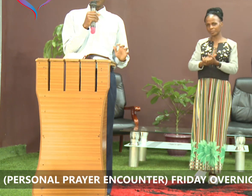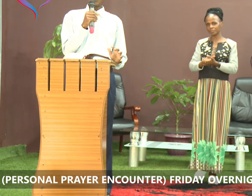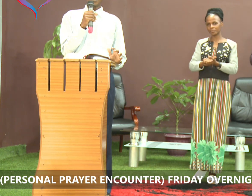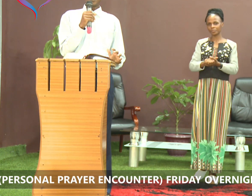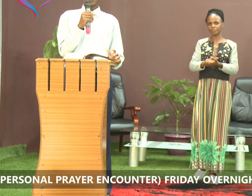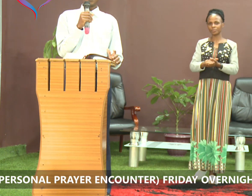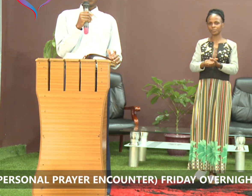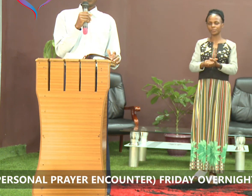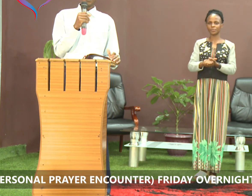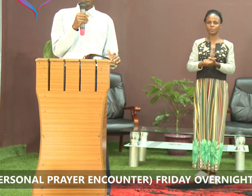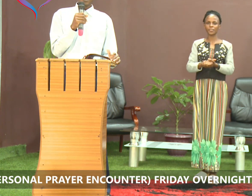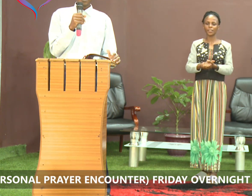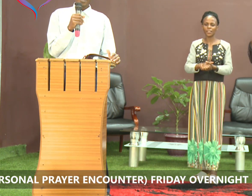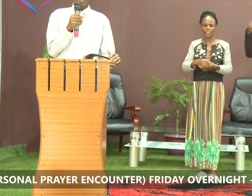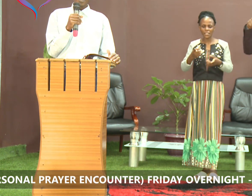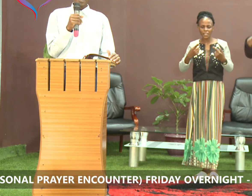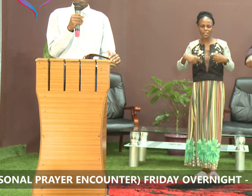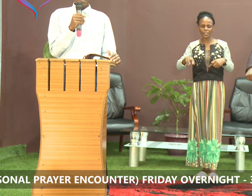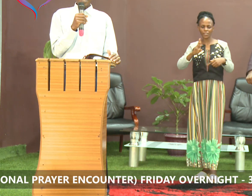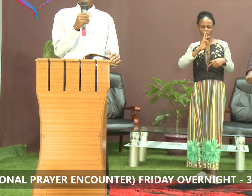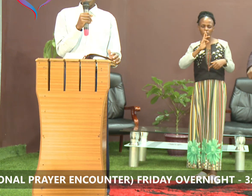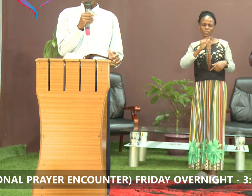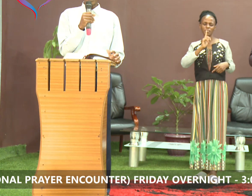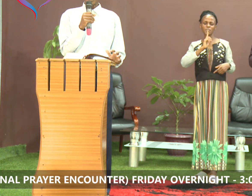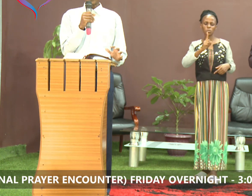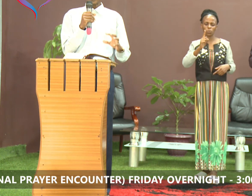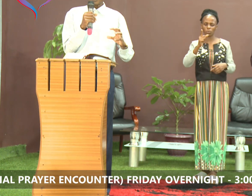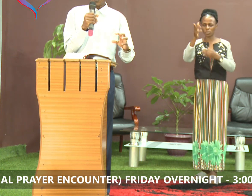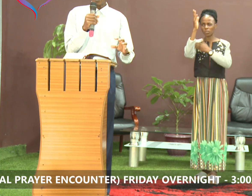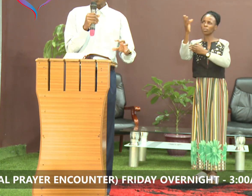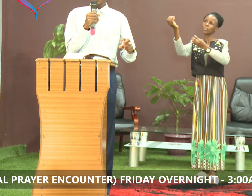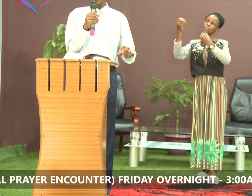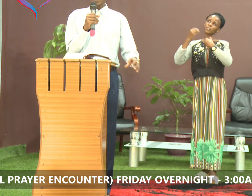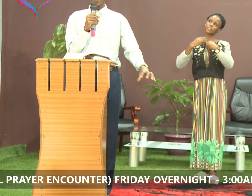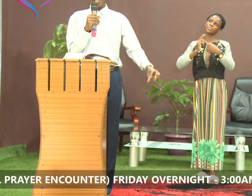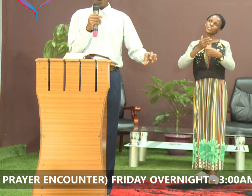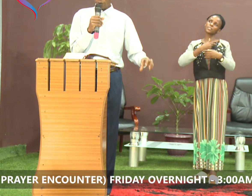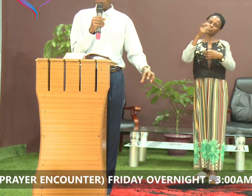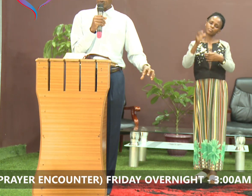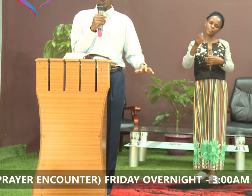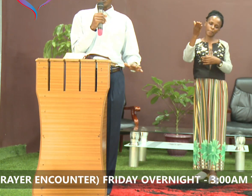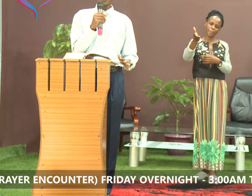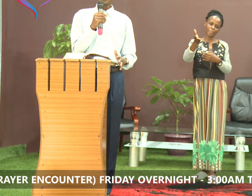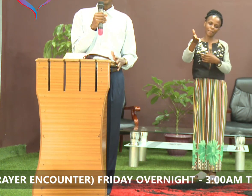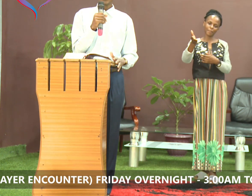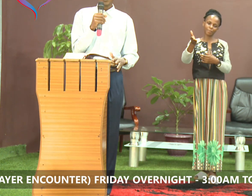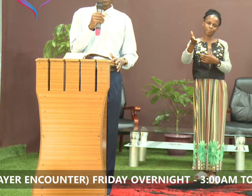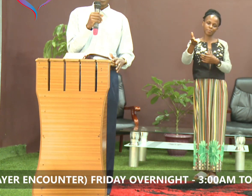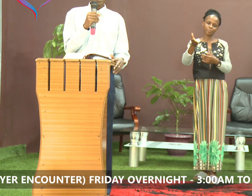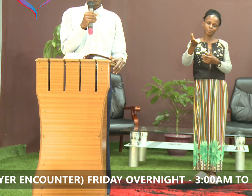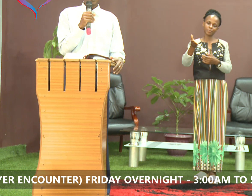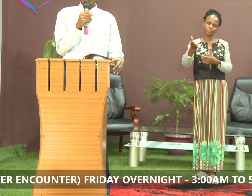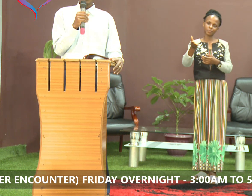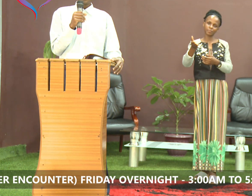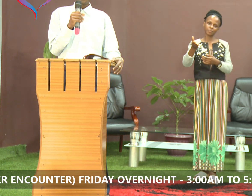bufumbo. And we are very sure that God is the one who gives us that person. Eranga tukimanyi bulungi tulina obukakafu nti Katonda yatuwadde omuntu ono. And he puts on something that I want to